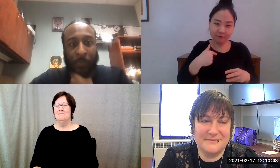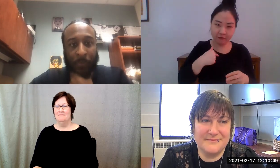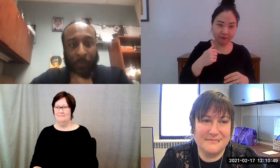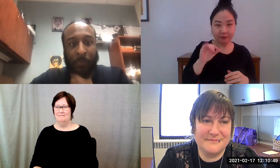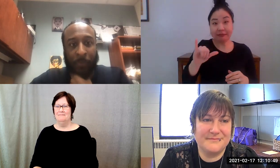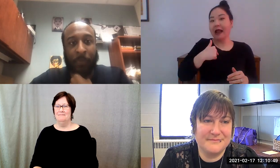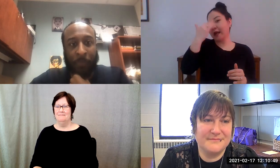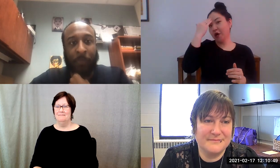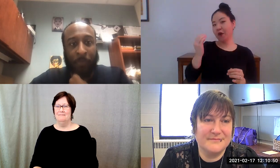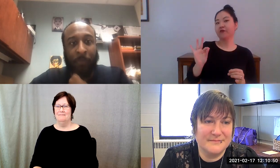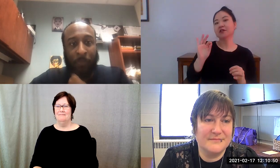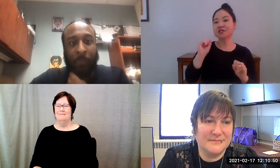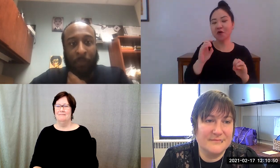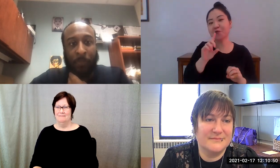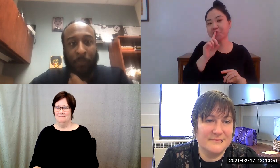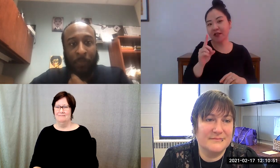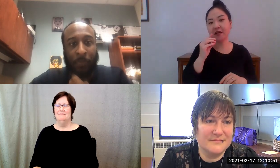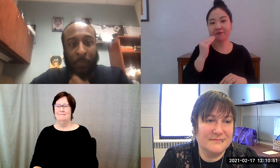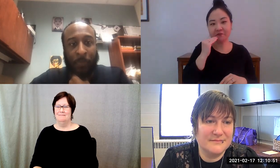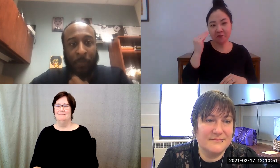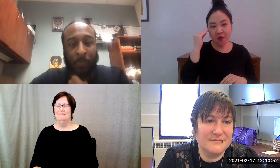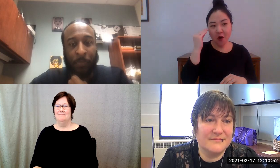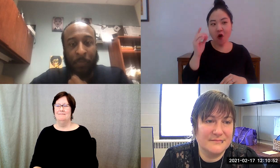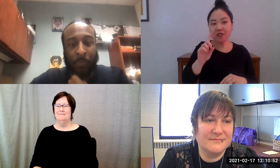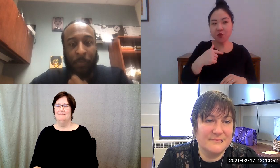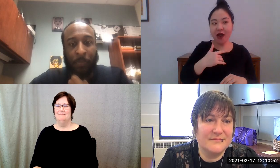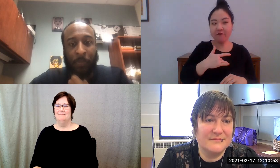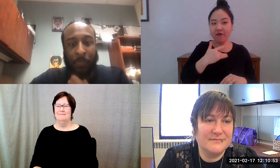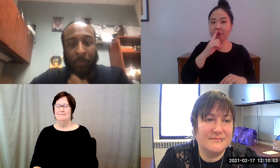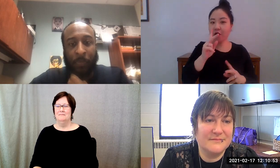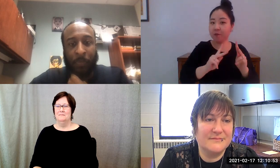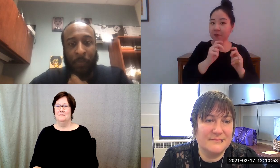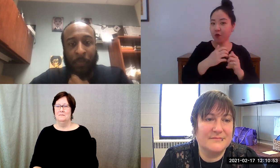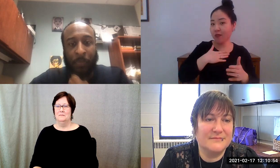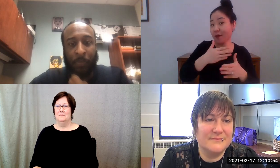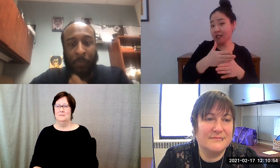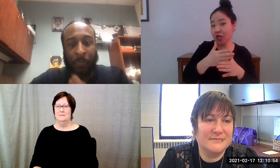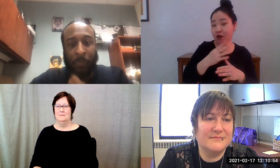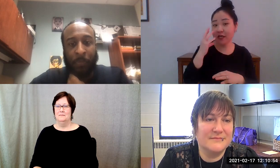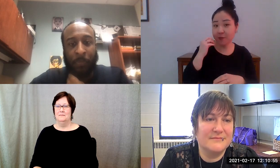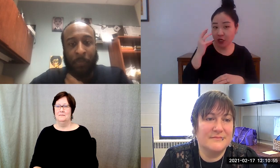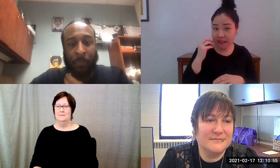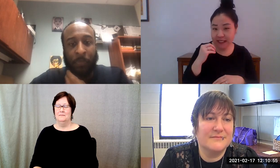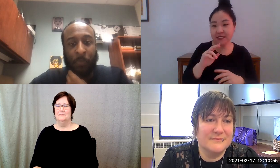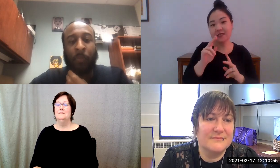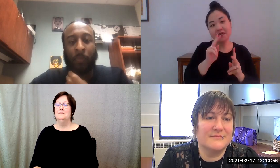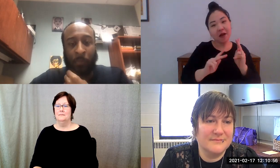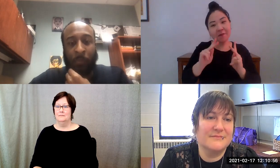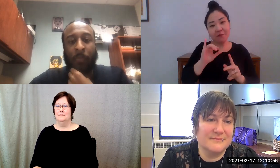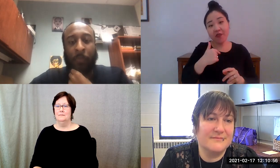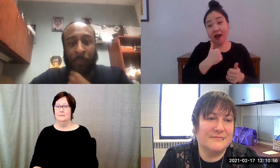world that I know of. So really, home is where I feel there are people with my shared